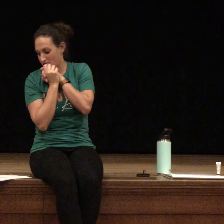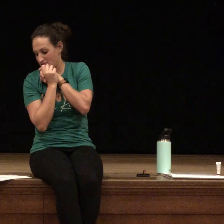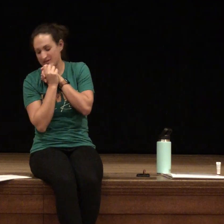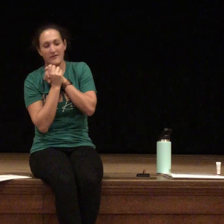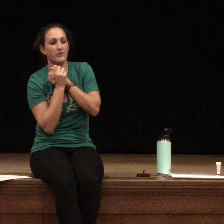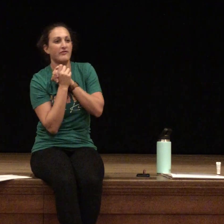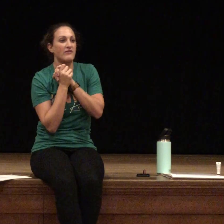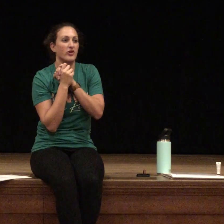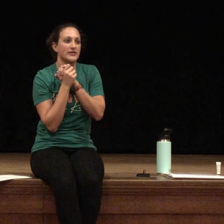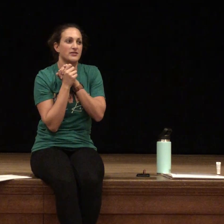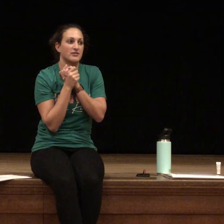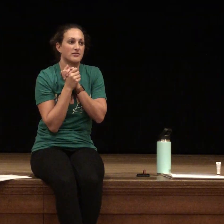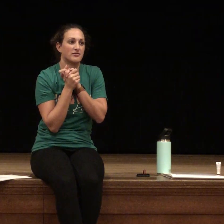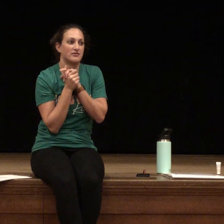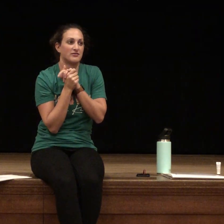the sign for favorite?